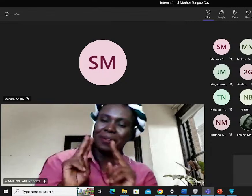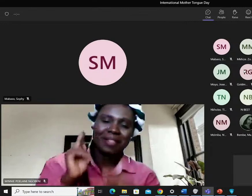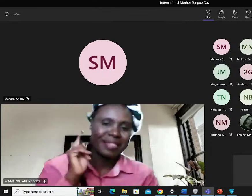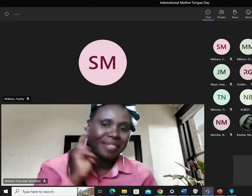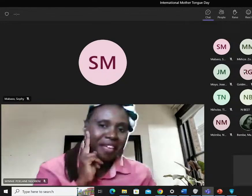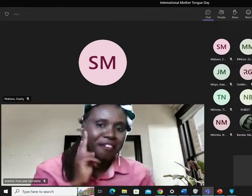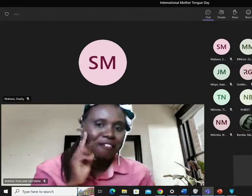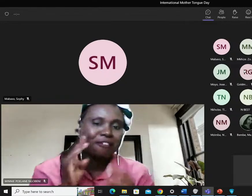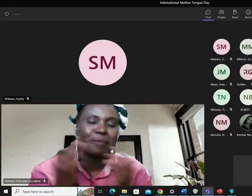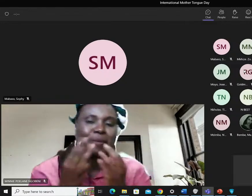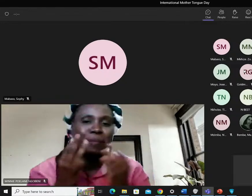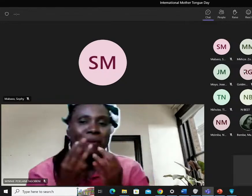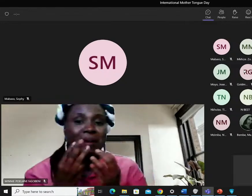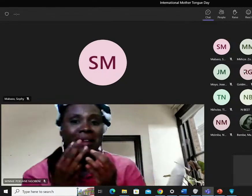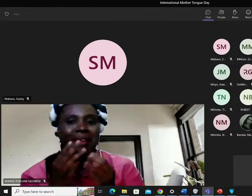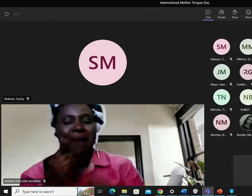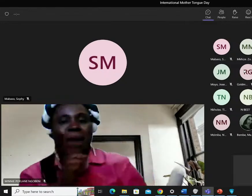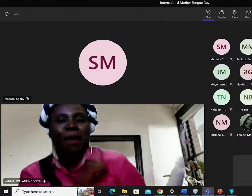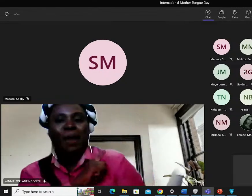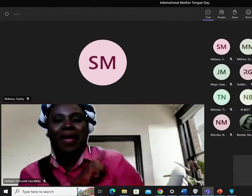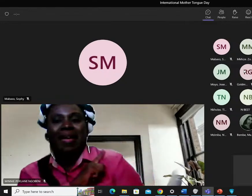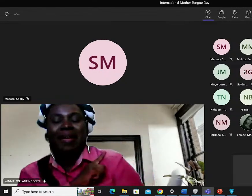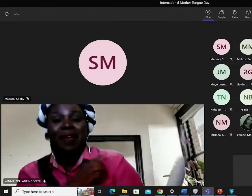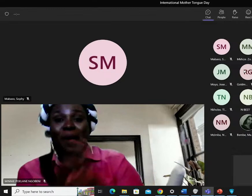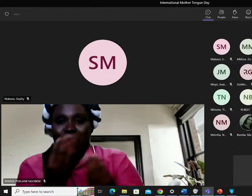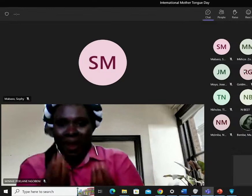The fact that we have